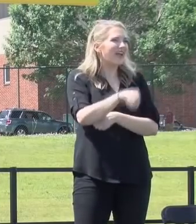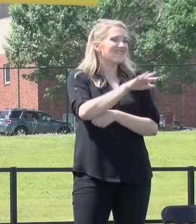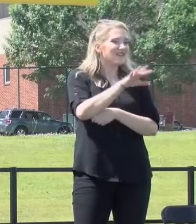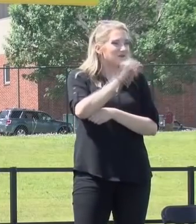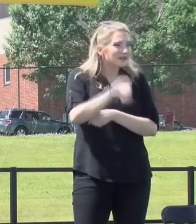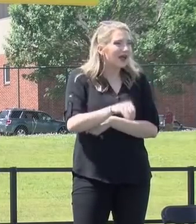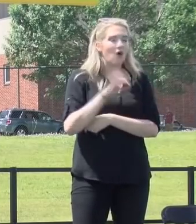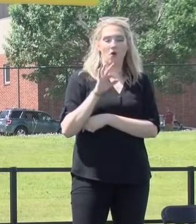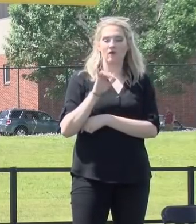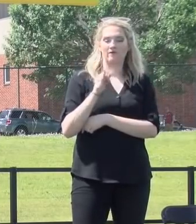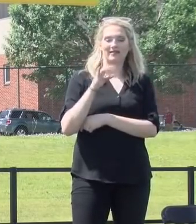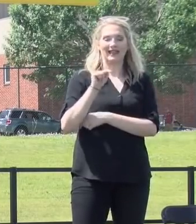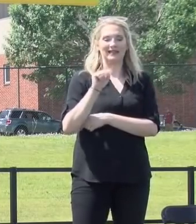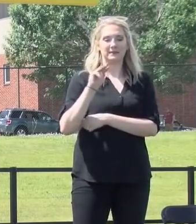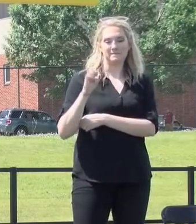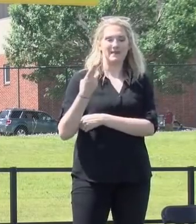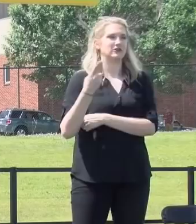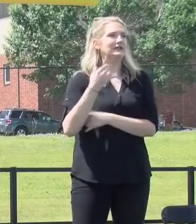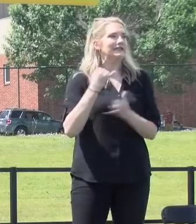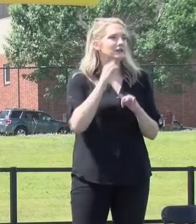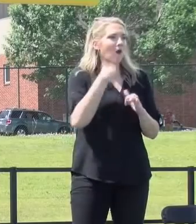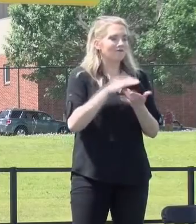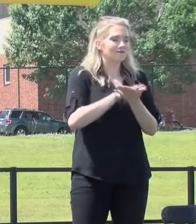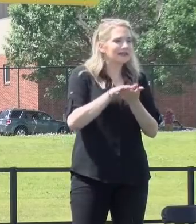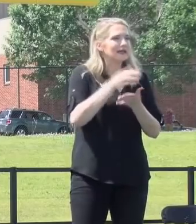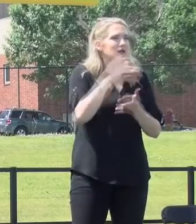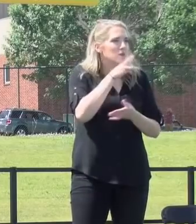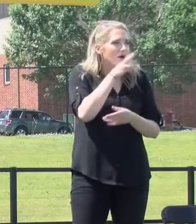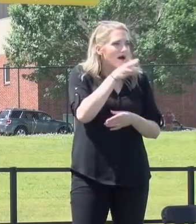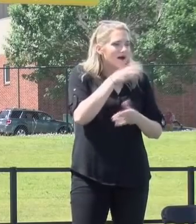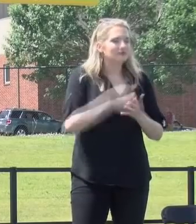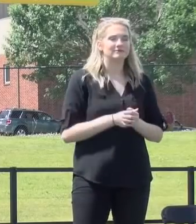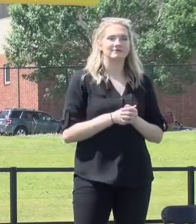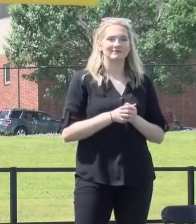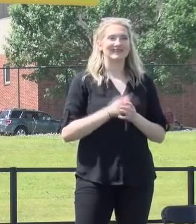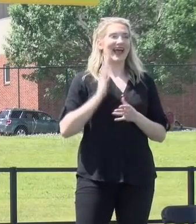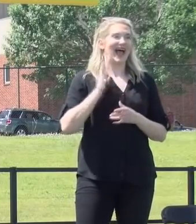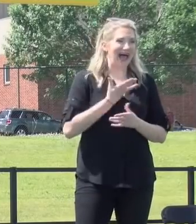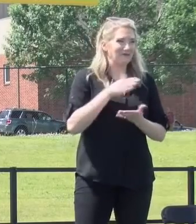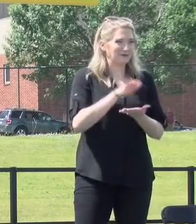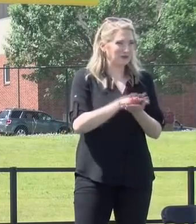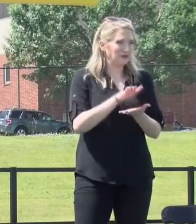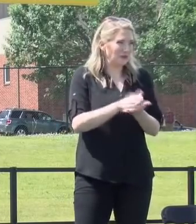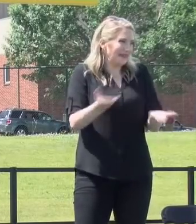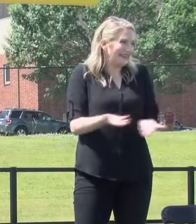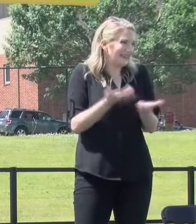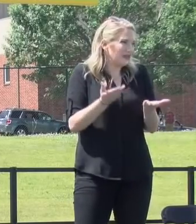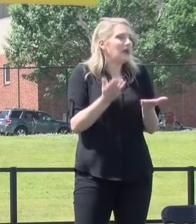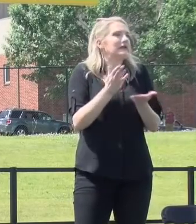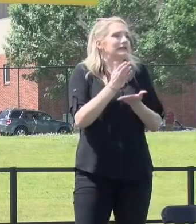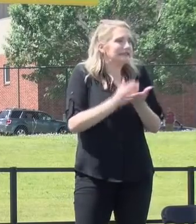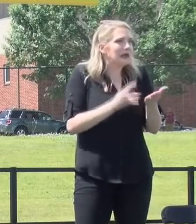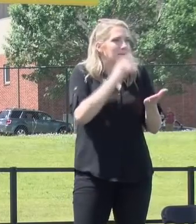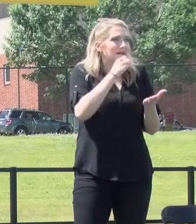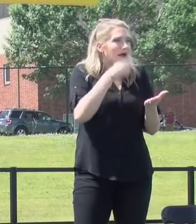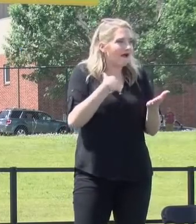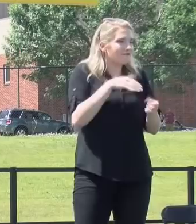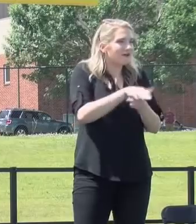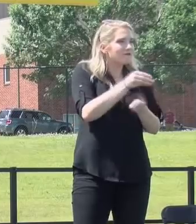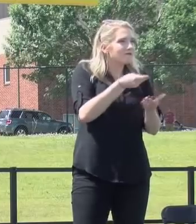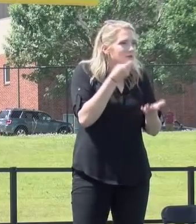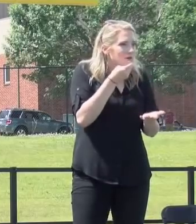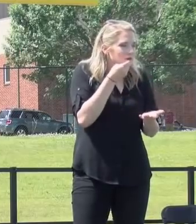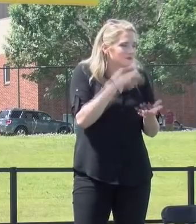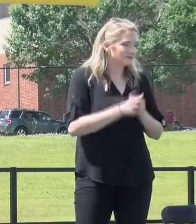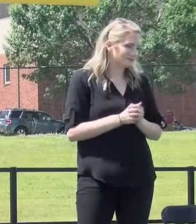don't have clean drinking water. Even in our own school, we have kids that are food insecure. A point was made